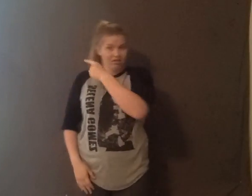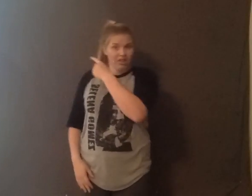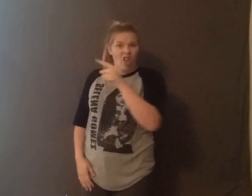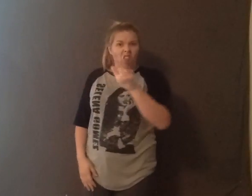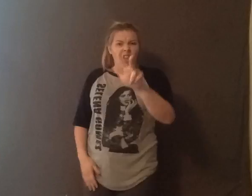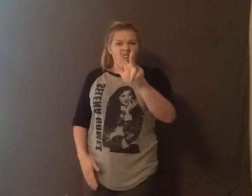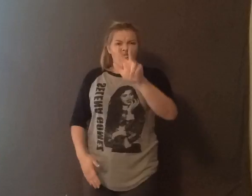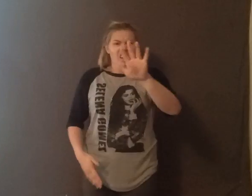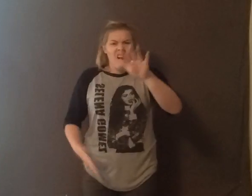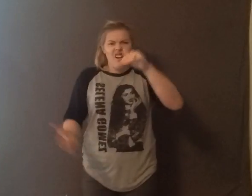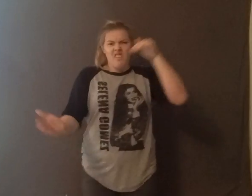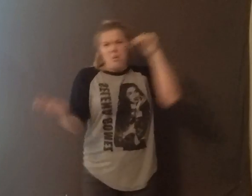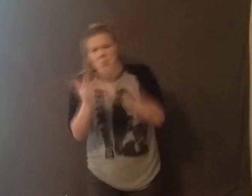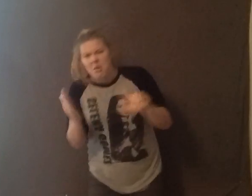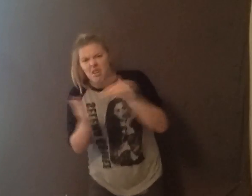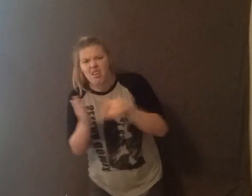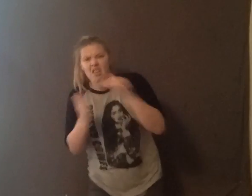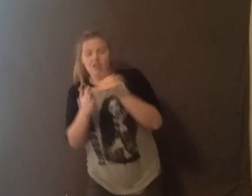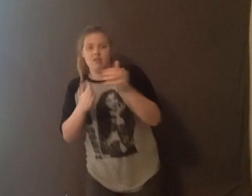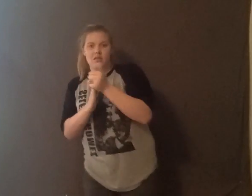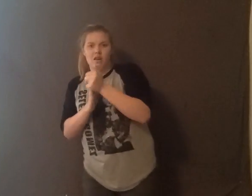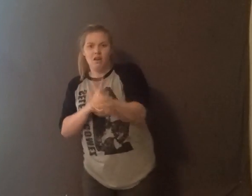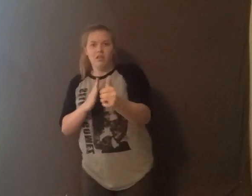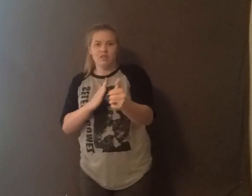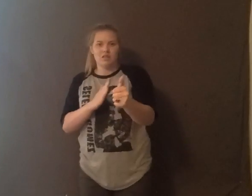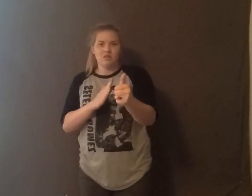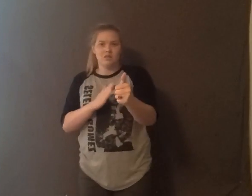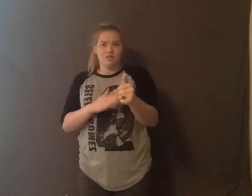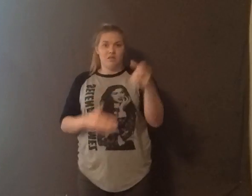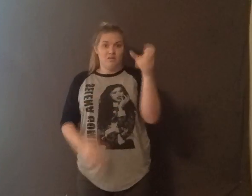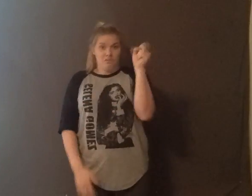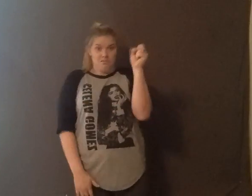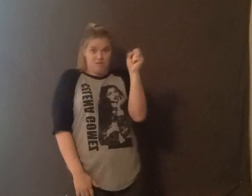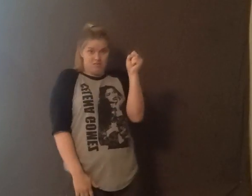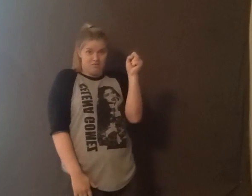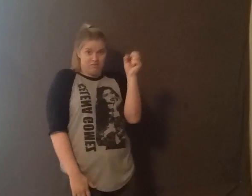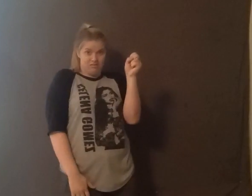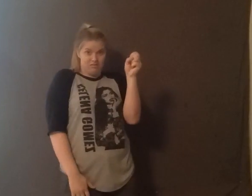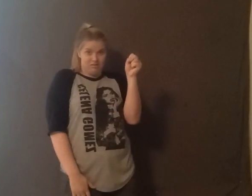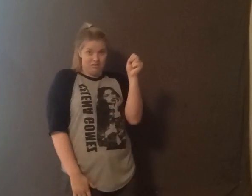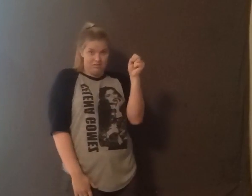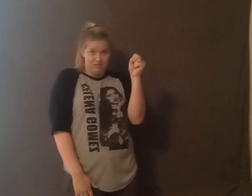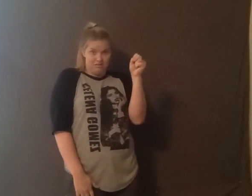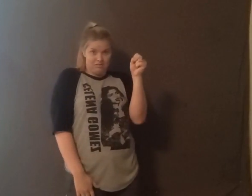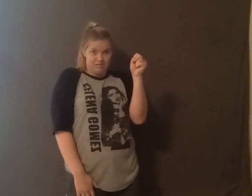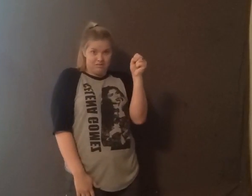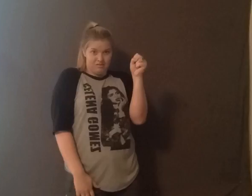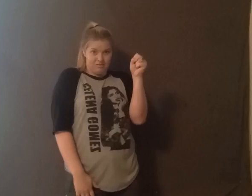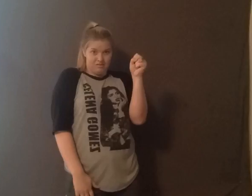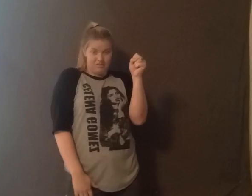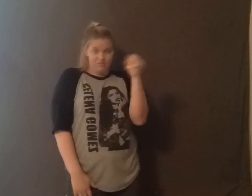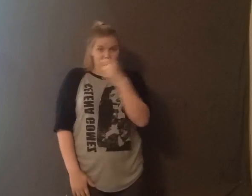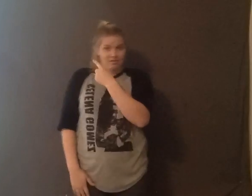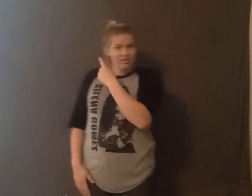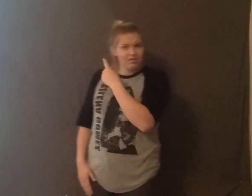can increase a woman's chance of dying from breast cancer 49%. And ask American Cancer Society if taking money from KFC and Tyson was the